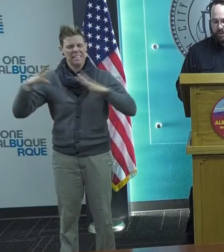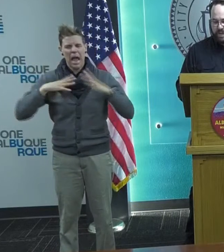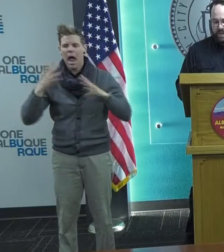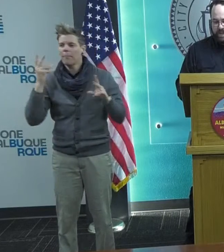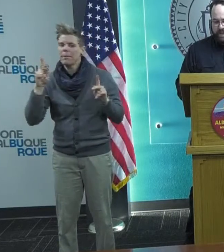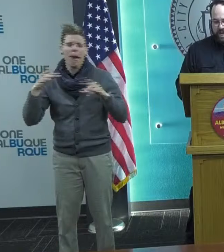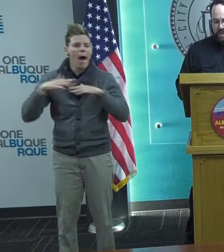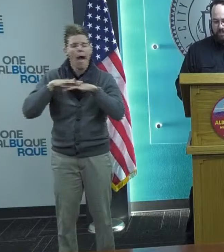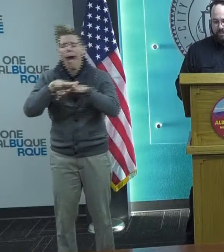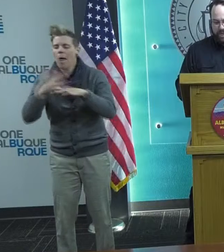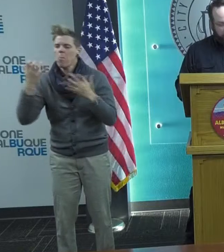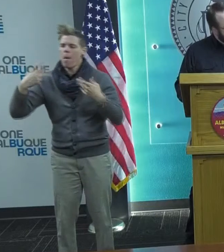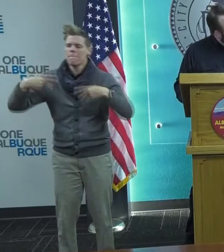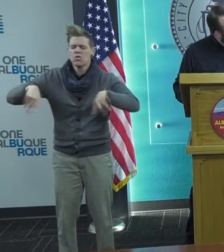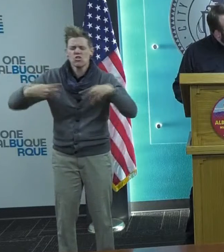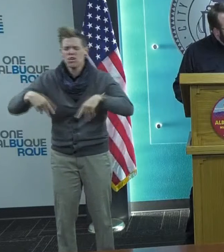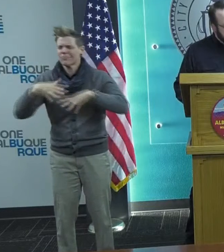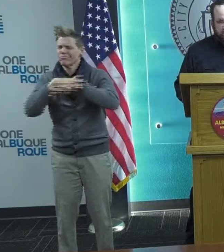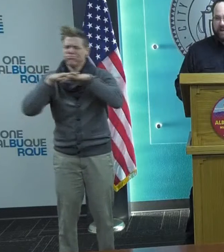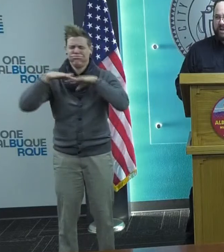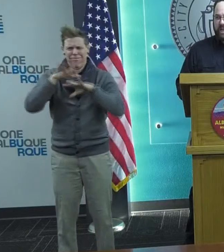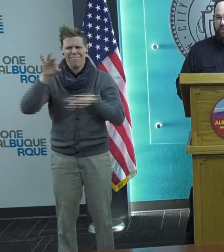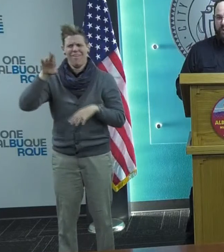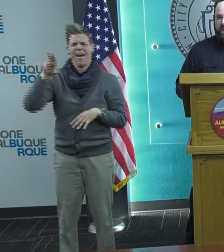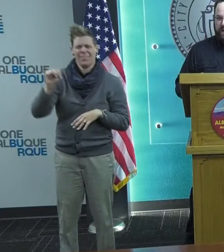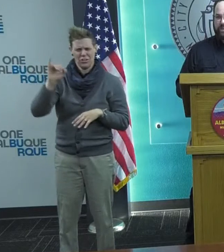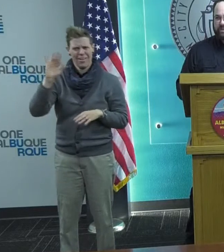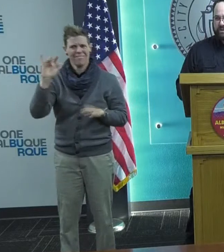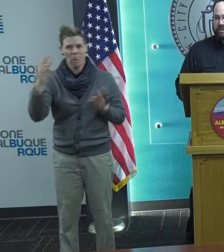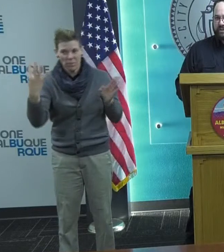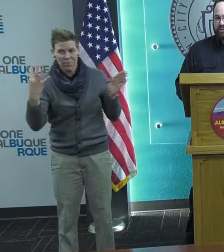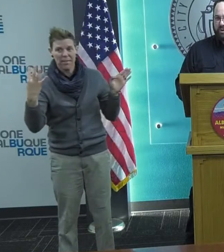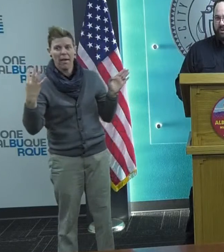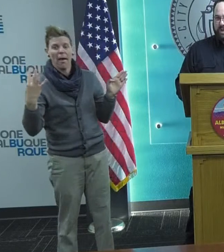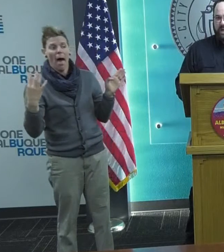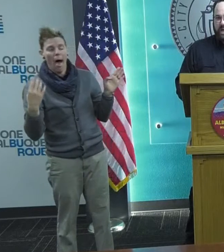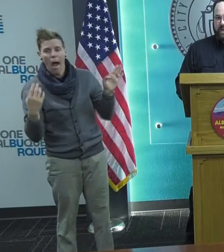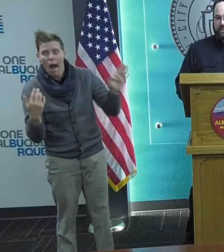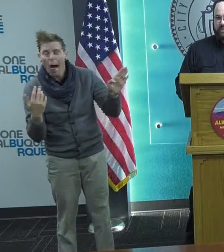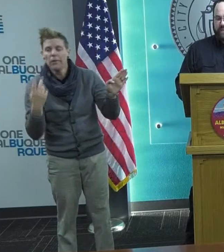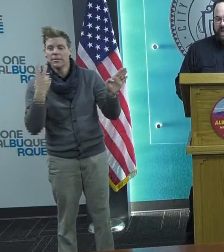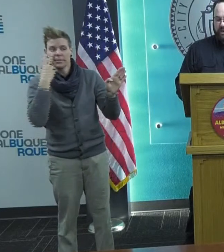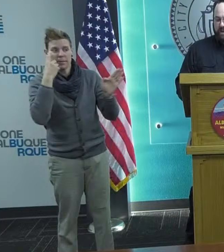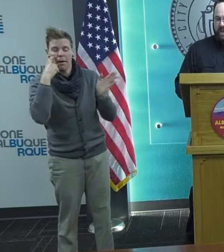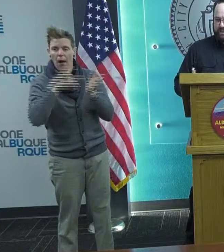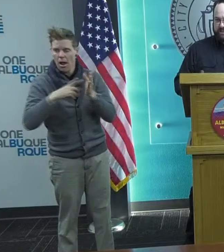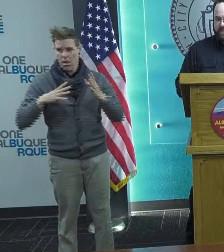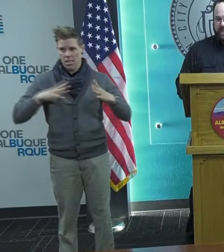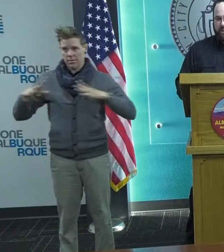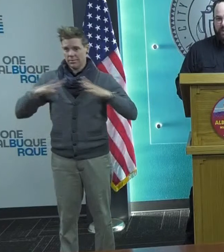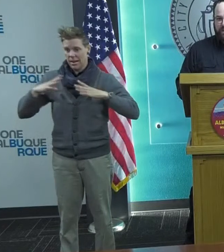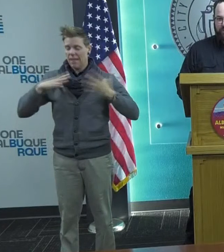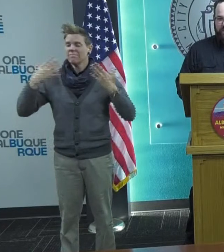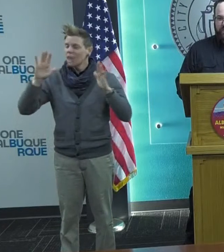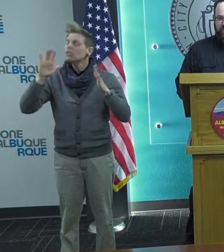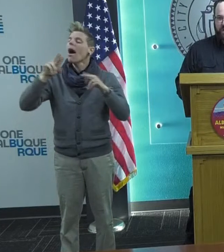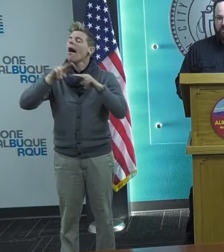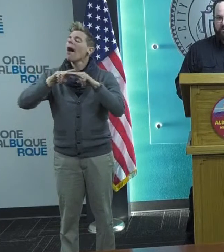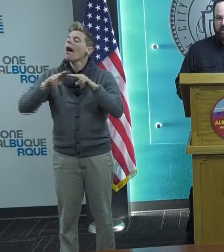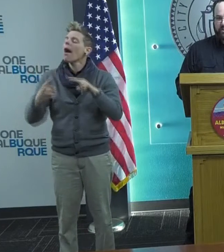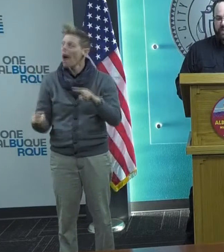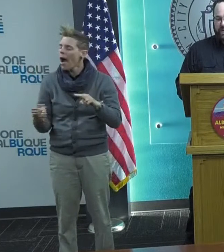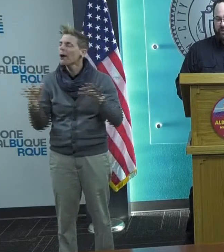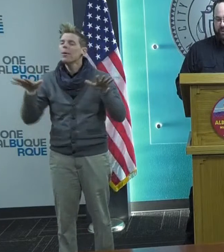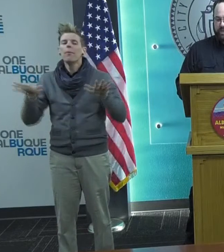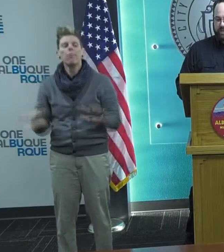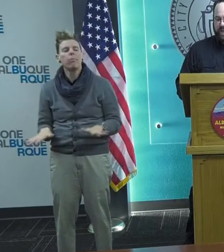summer mode. But you can see where that dips down again, and we got things under control. As a state and as a city, we did a really good job